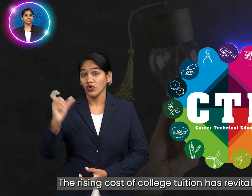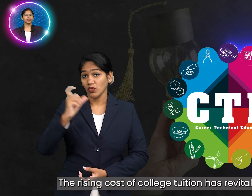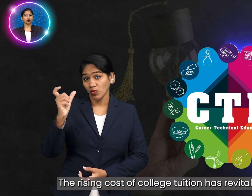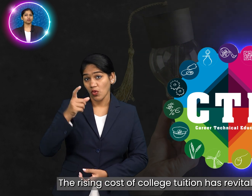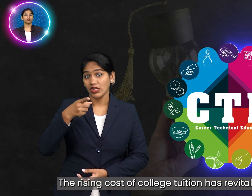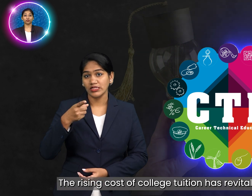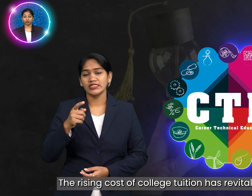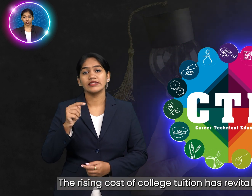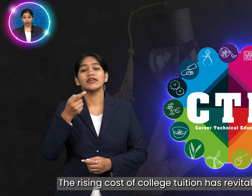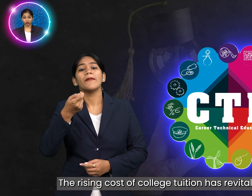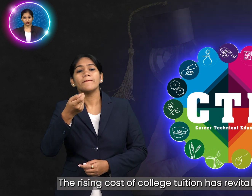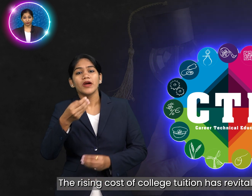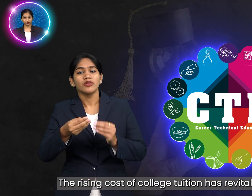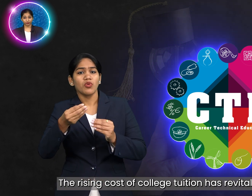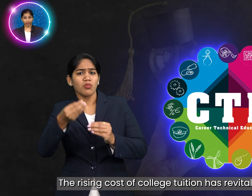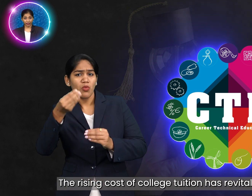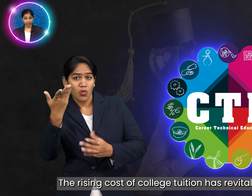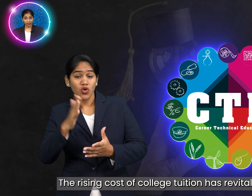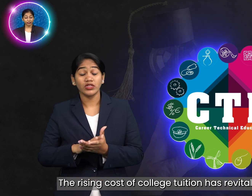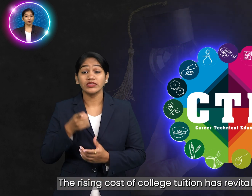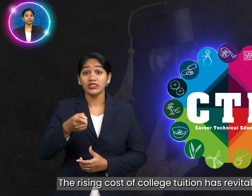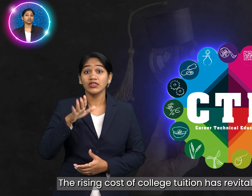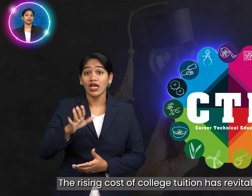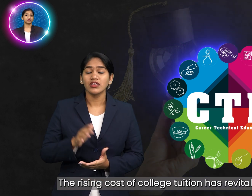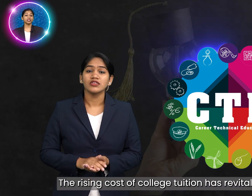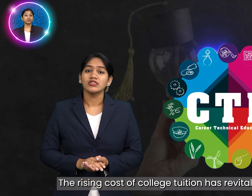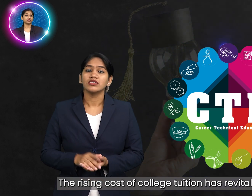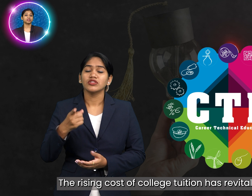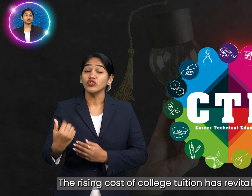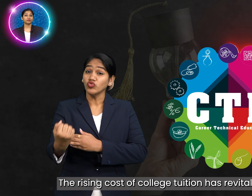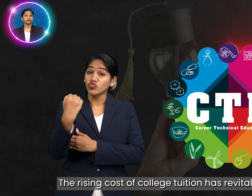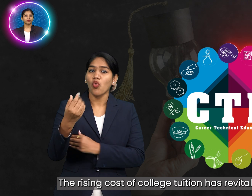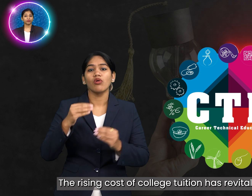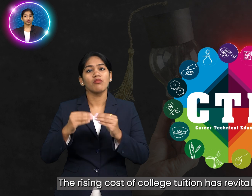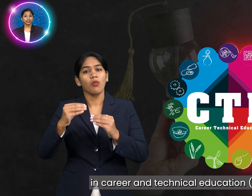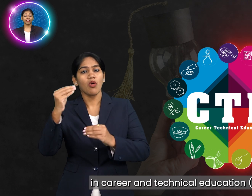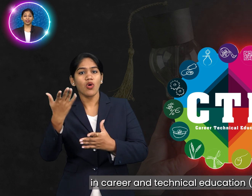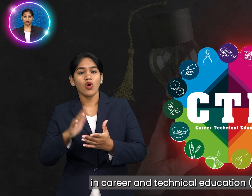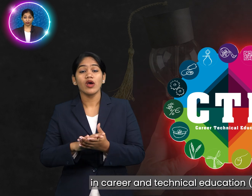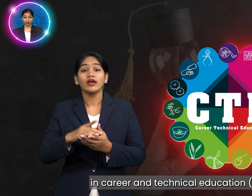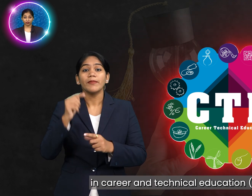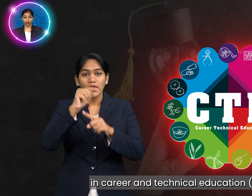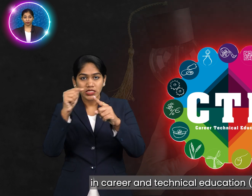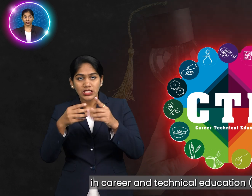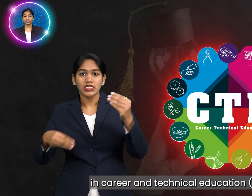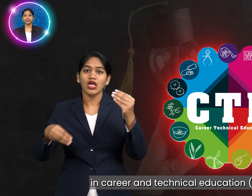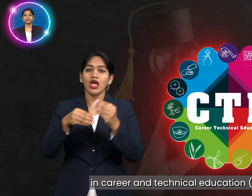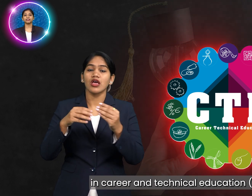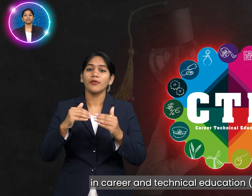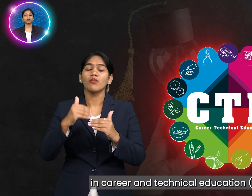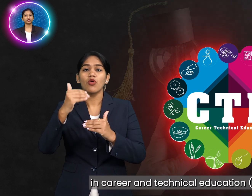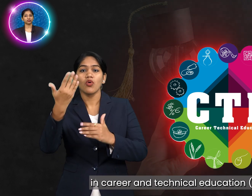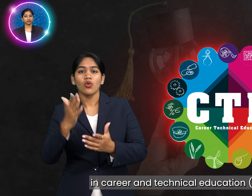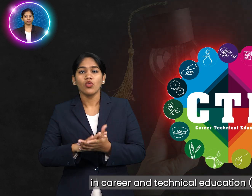The rising cost of college tuition has revitalized interest in career and